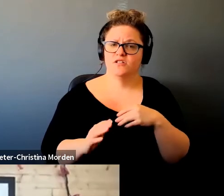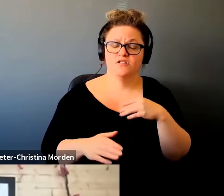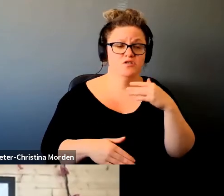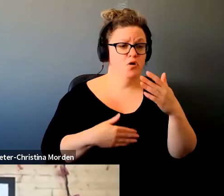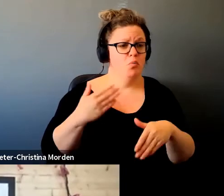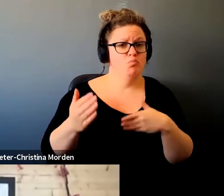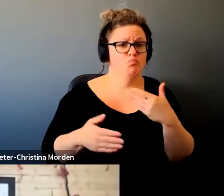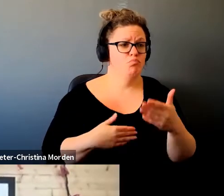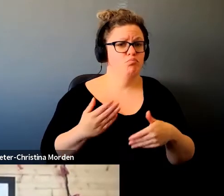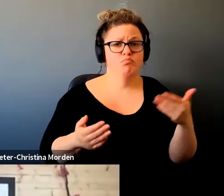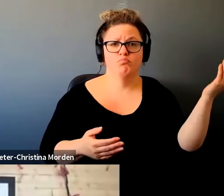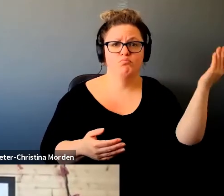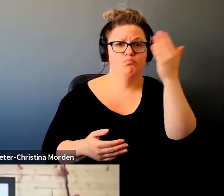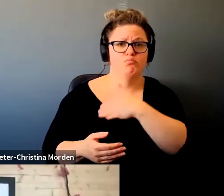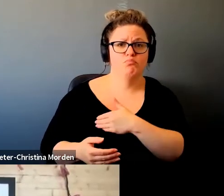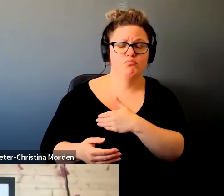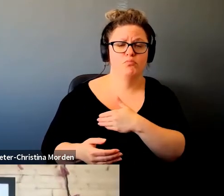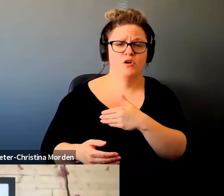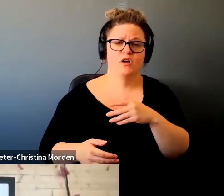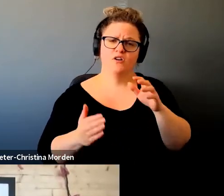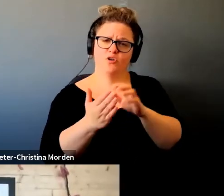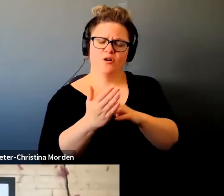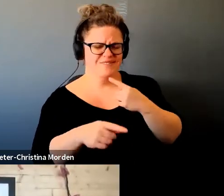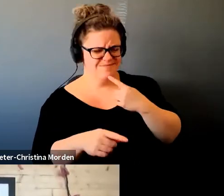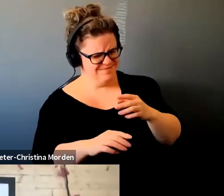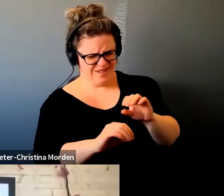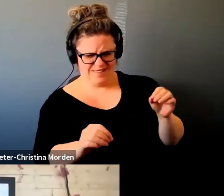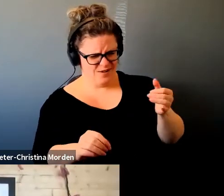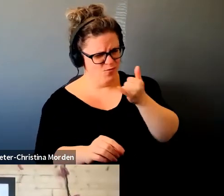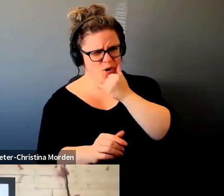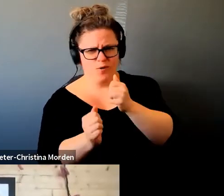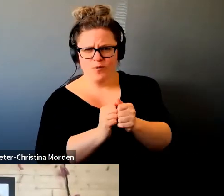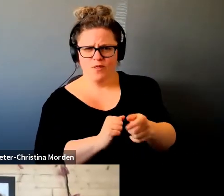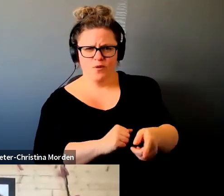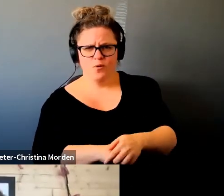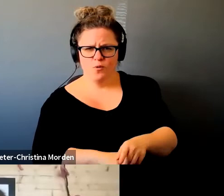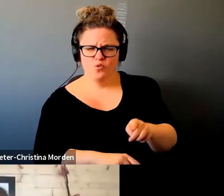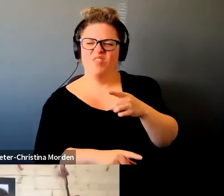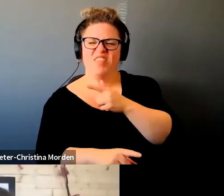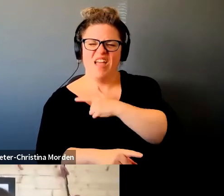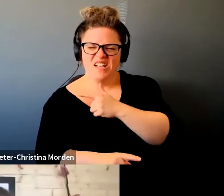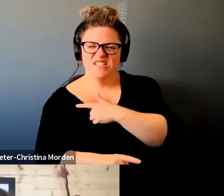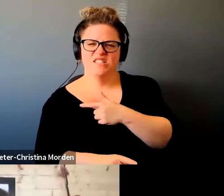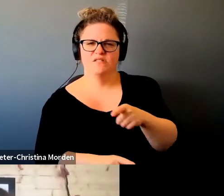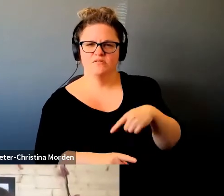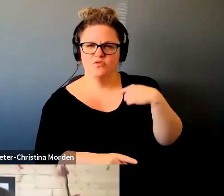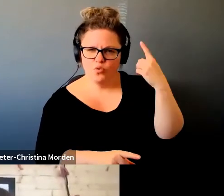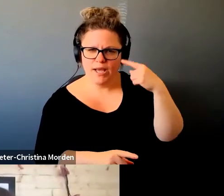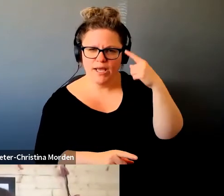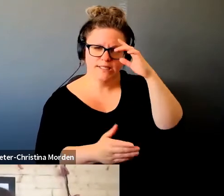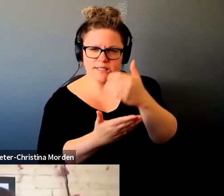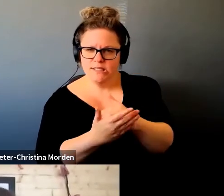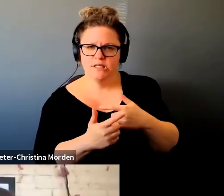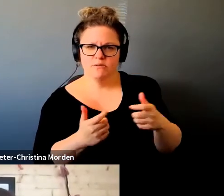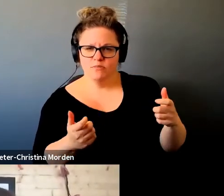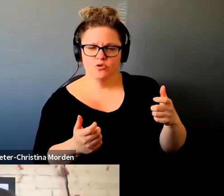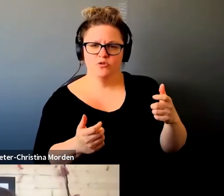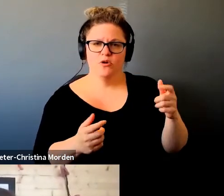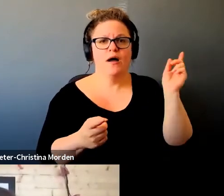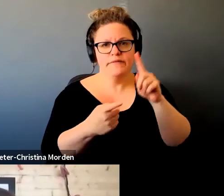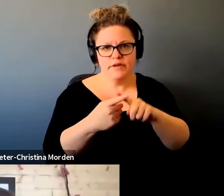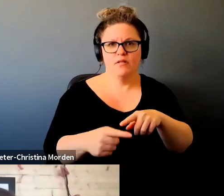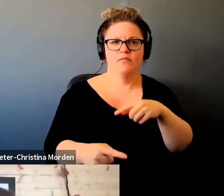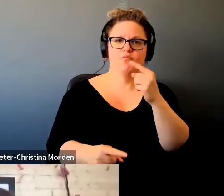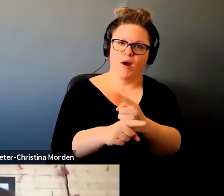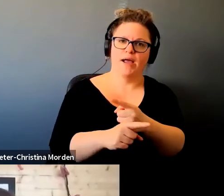about it, you're being told there's nothing wrong with you except for you're lazy or crazy or you're choosing. So it's a very hard thing to try